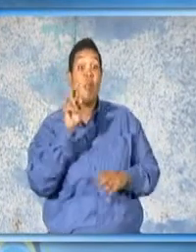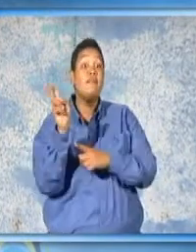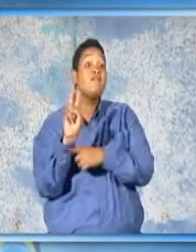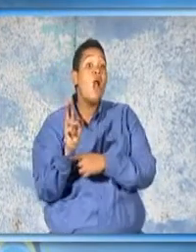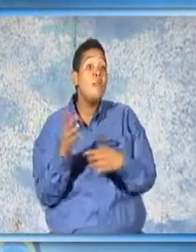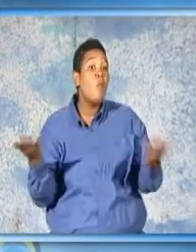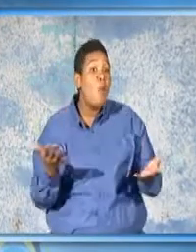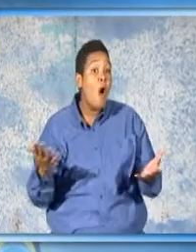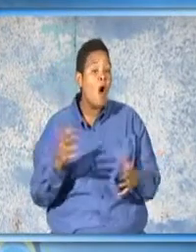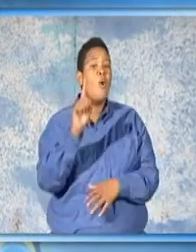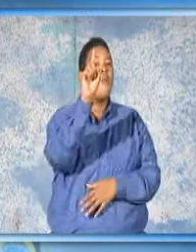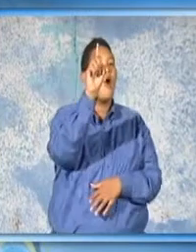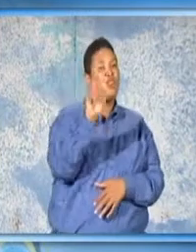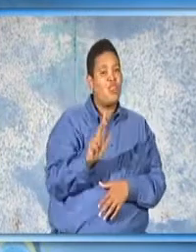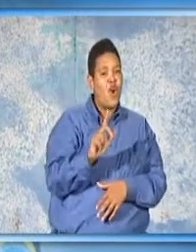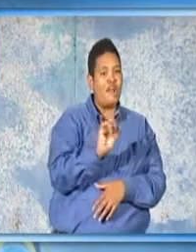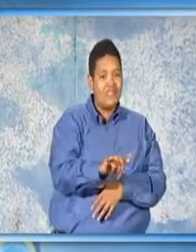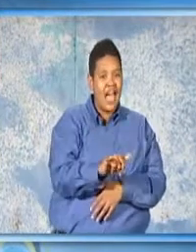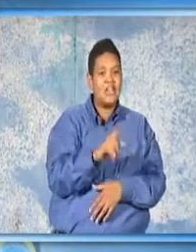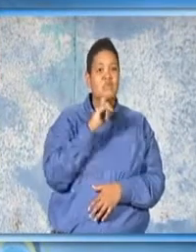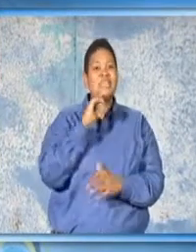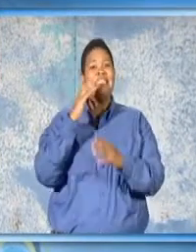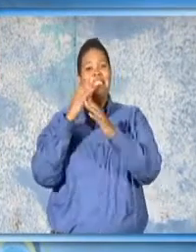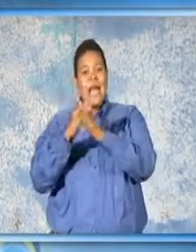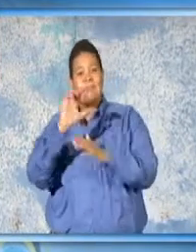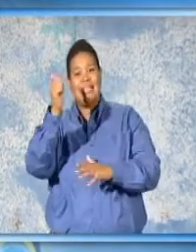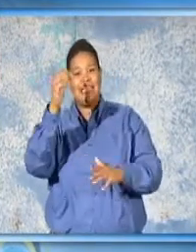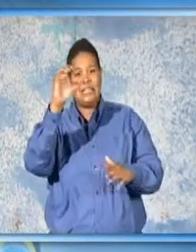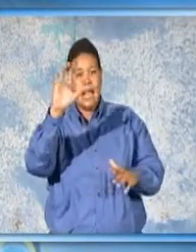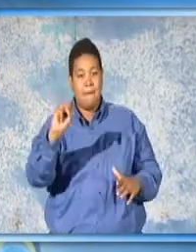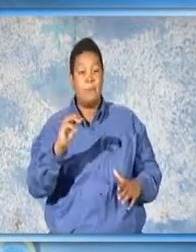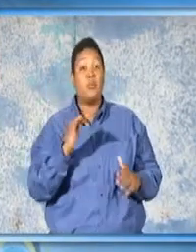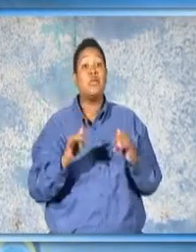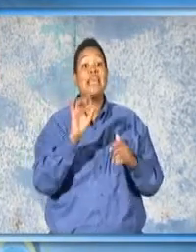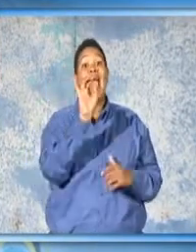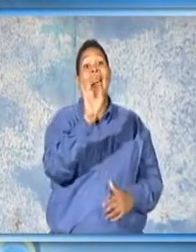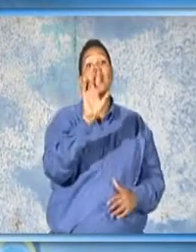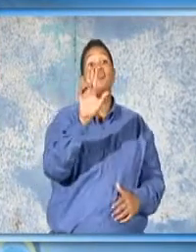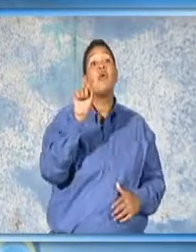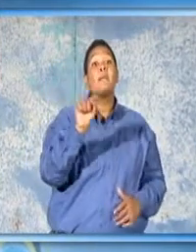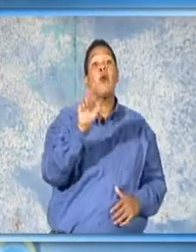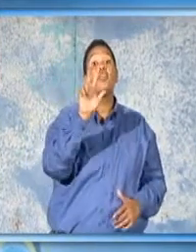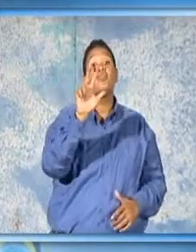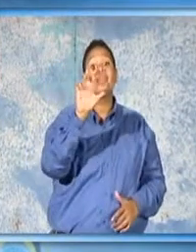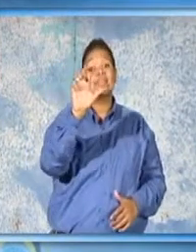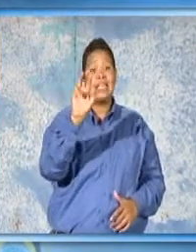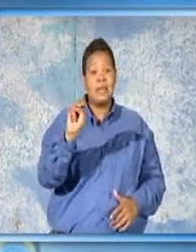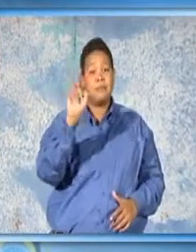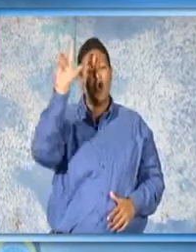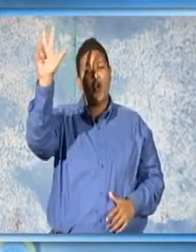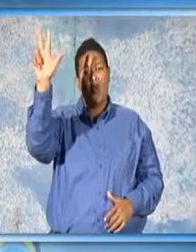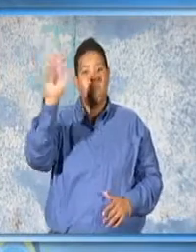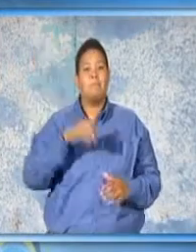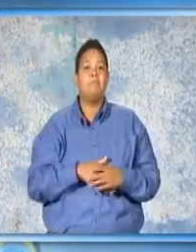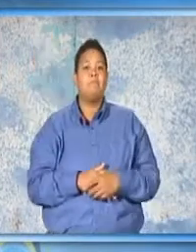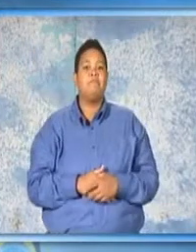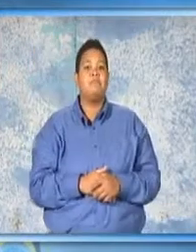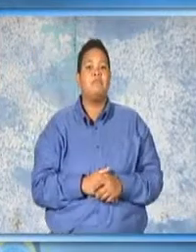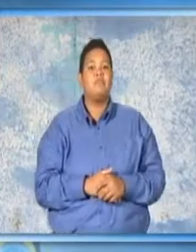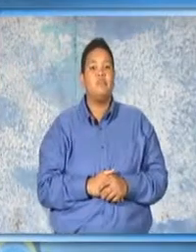be 1/3 of this times 10 centimeters, which is 83.3 centimeters cubed.